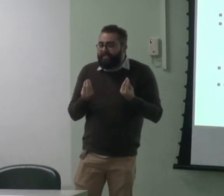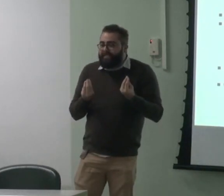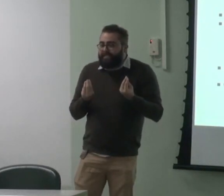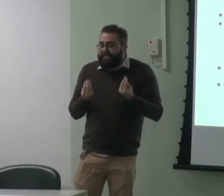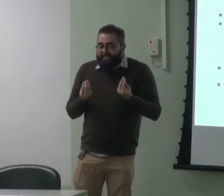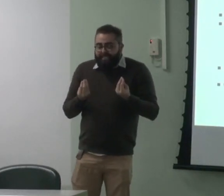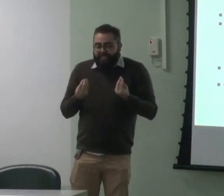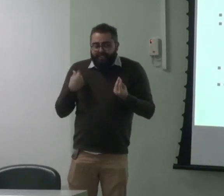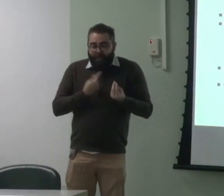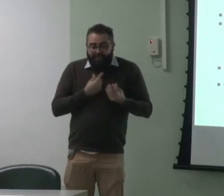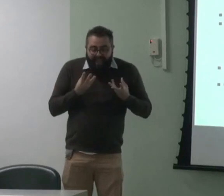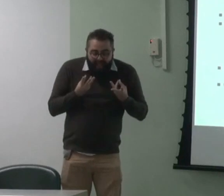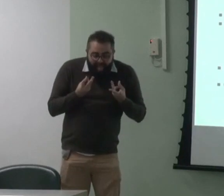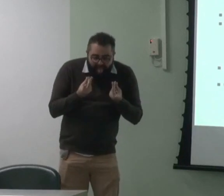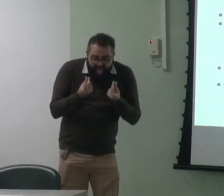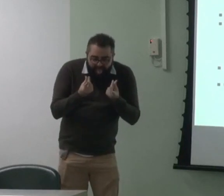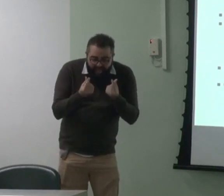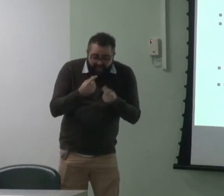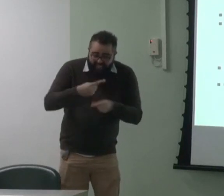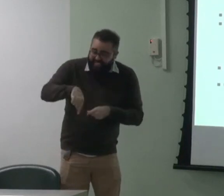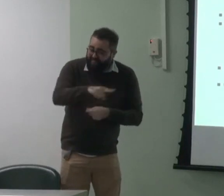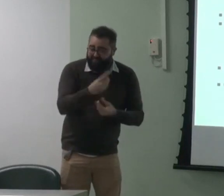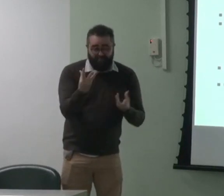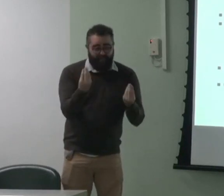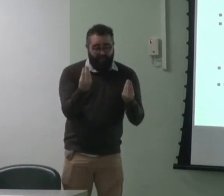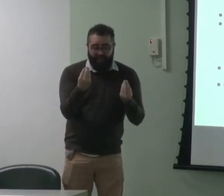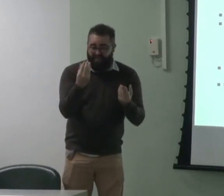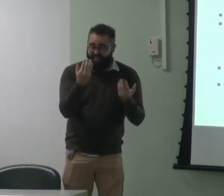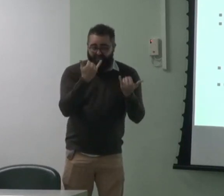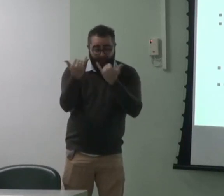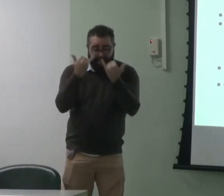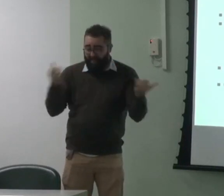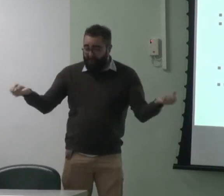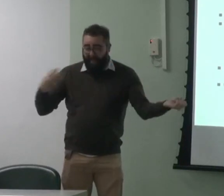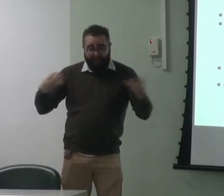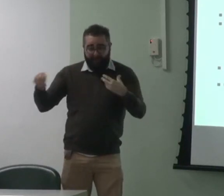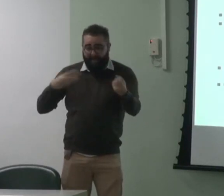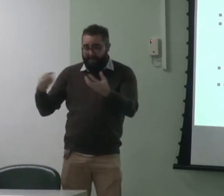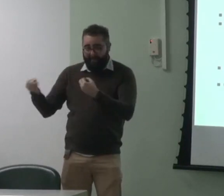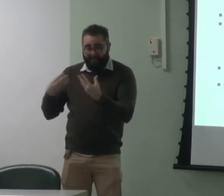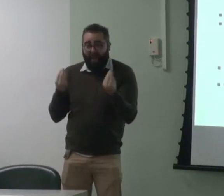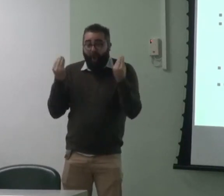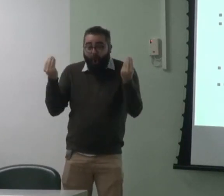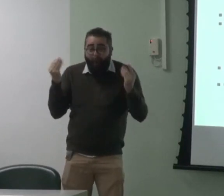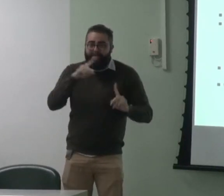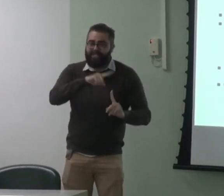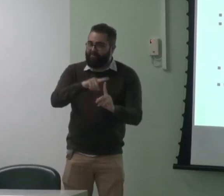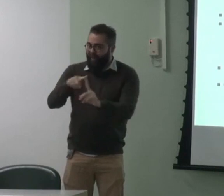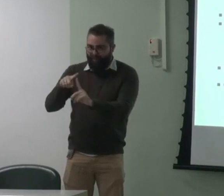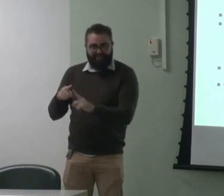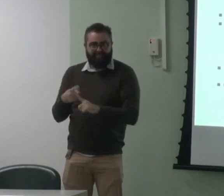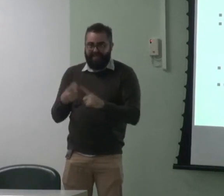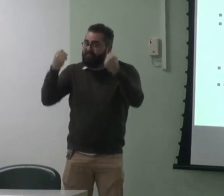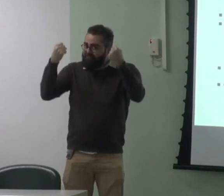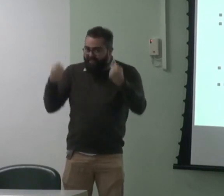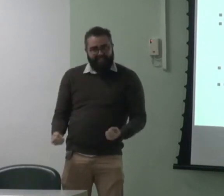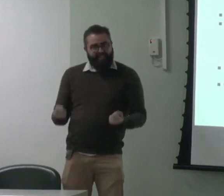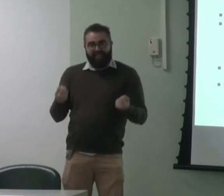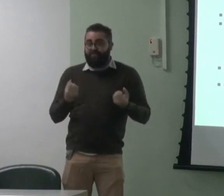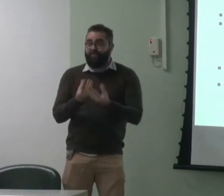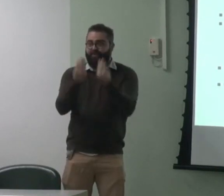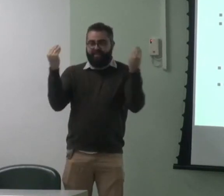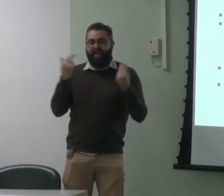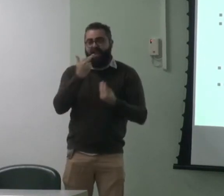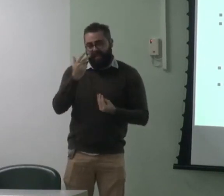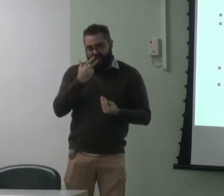mature these resources are so that we can use them for typological insights. Dan dealt with